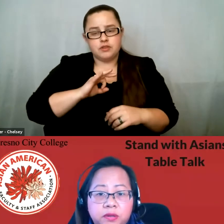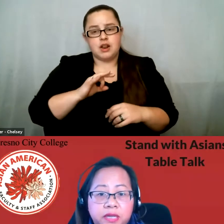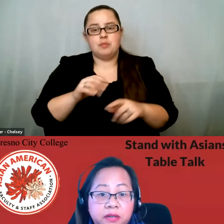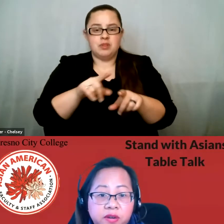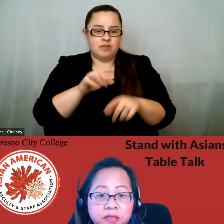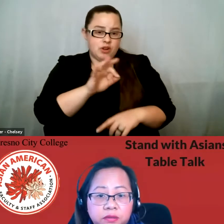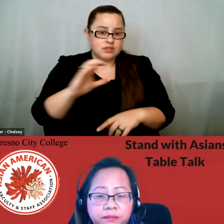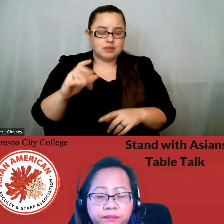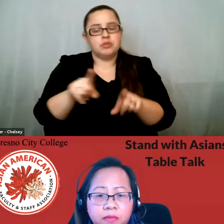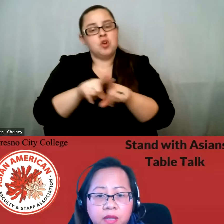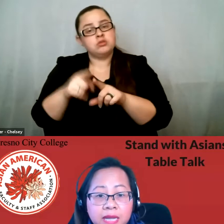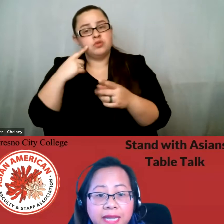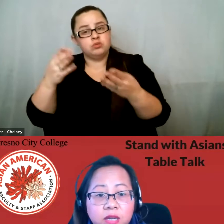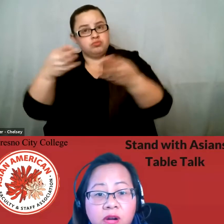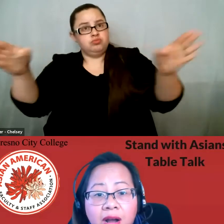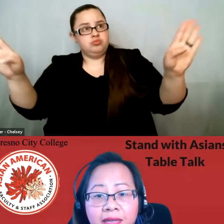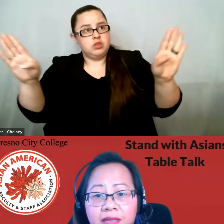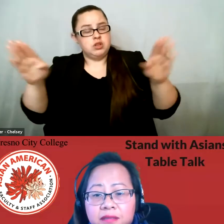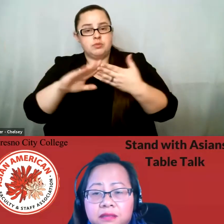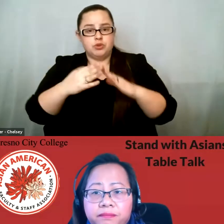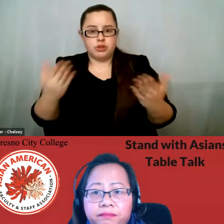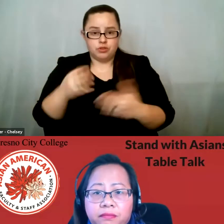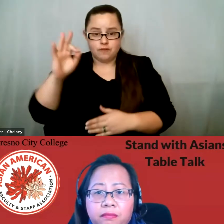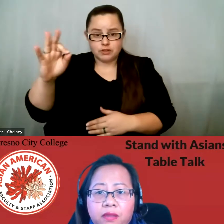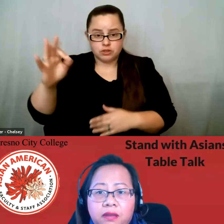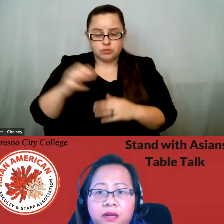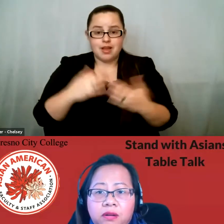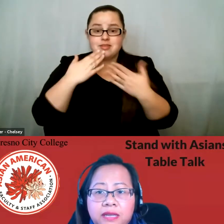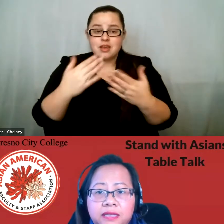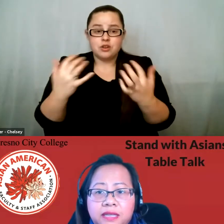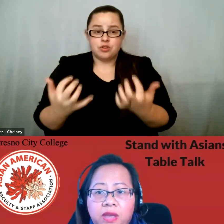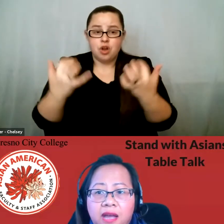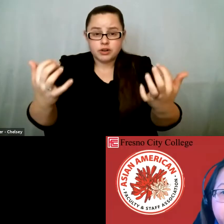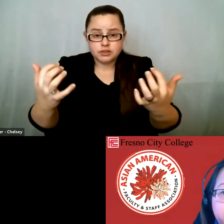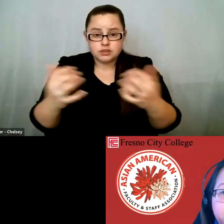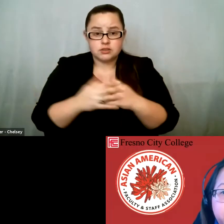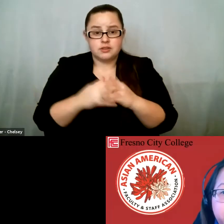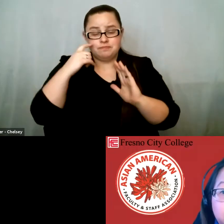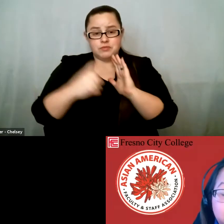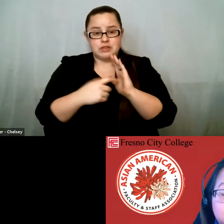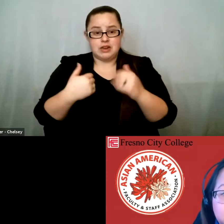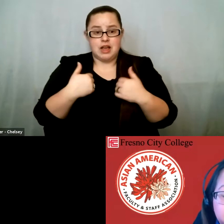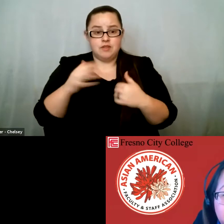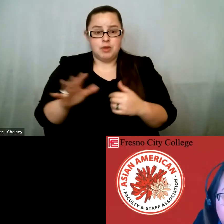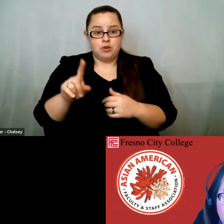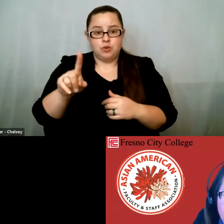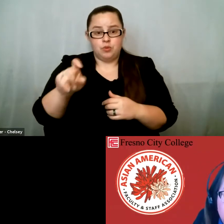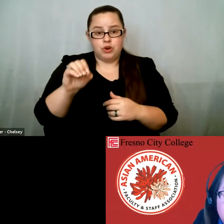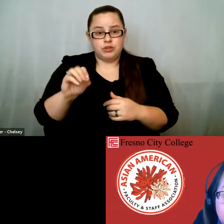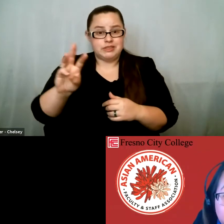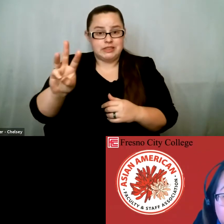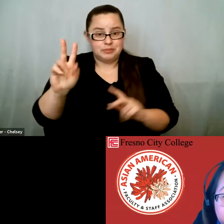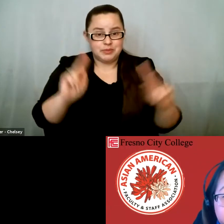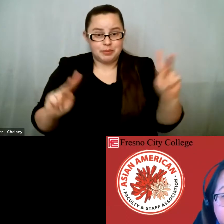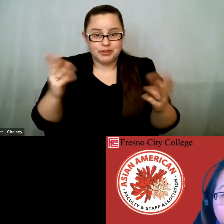American community here in Fresno. Thank you to our audience. I see that we have about 106. I mean,